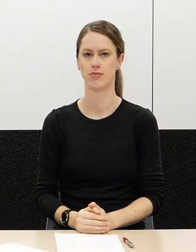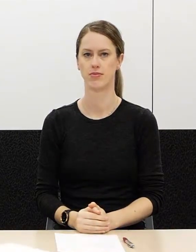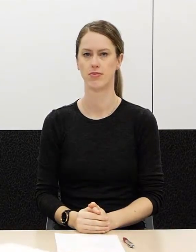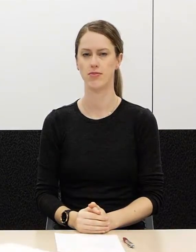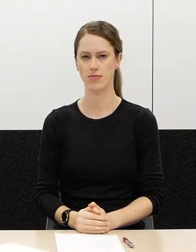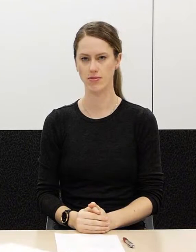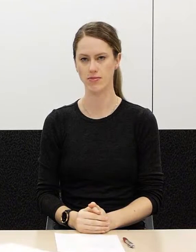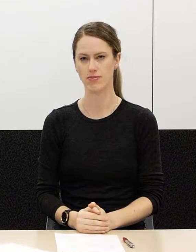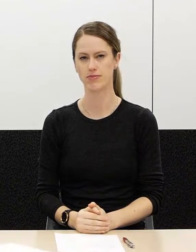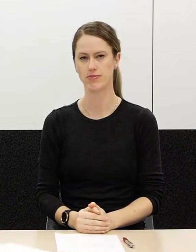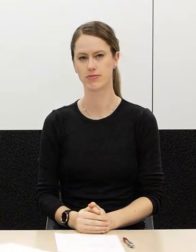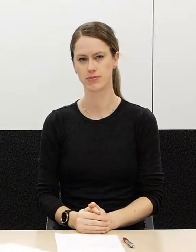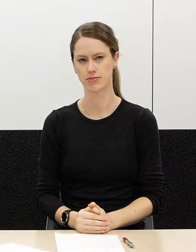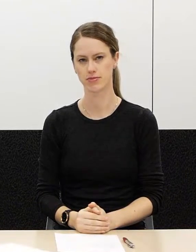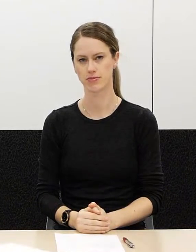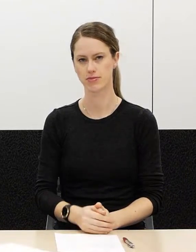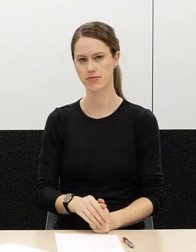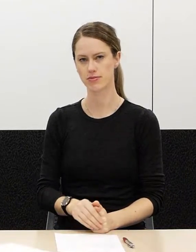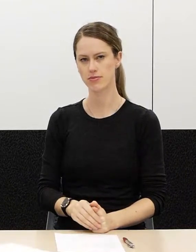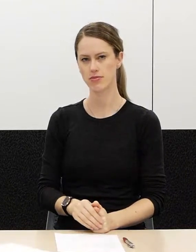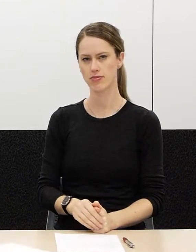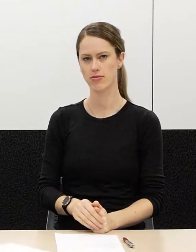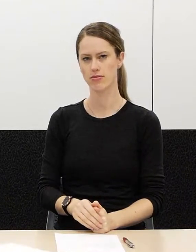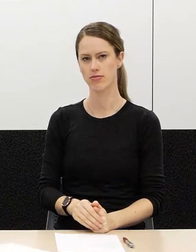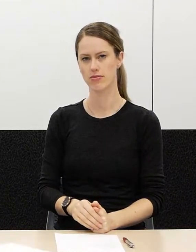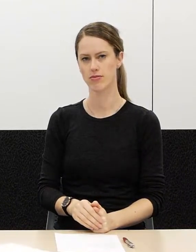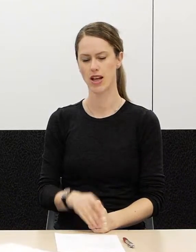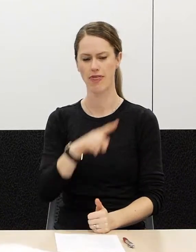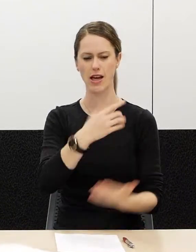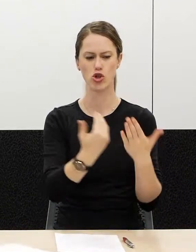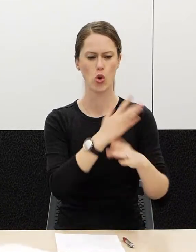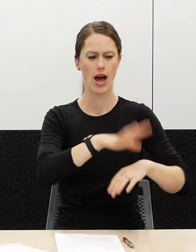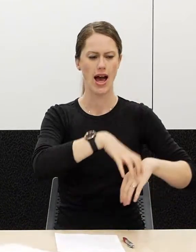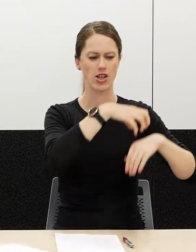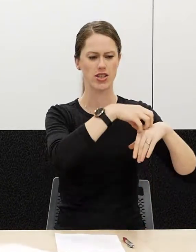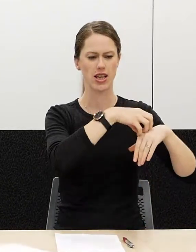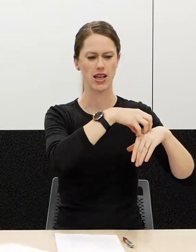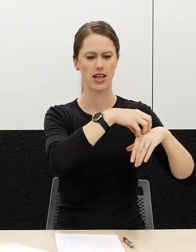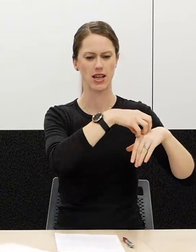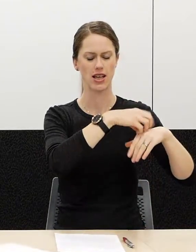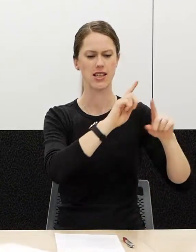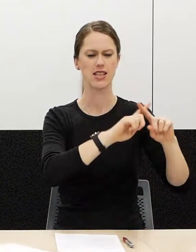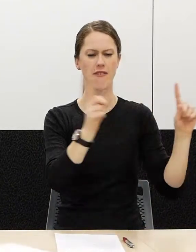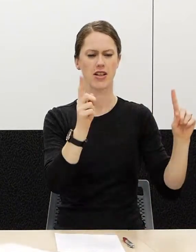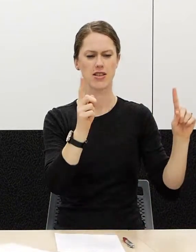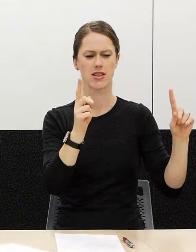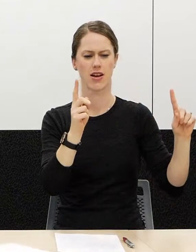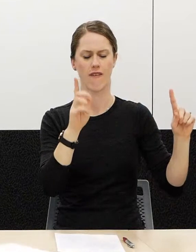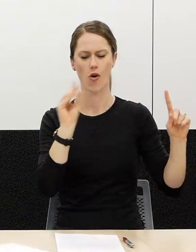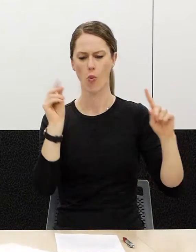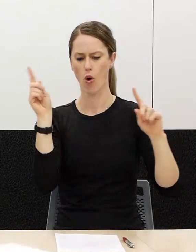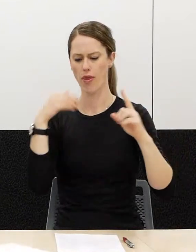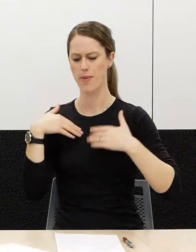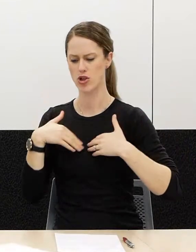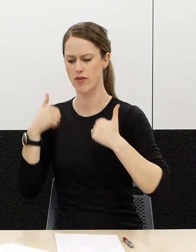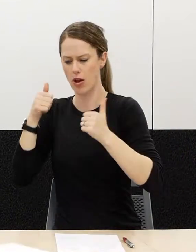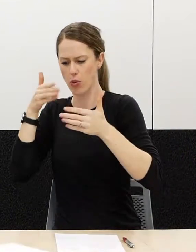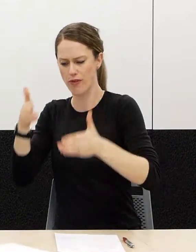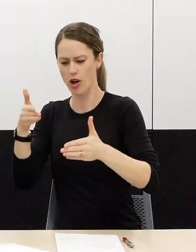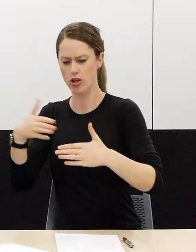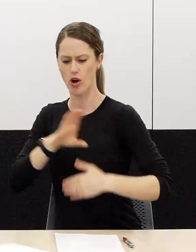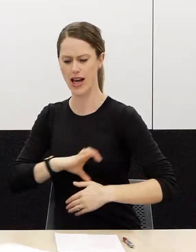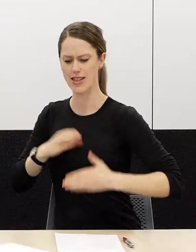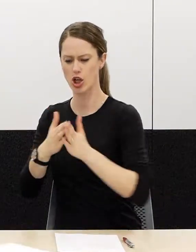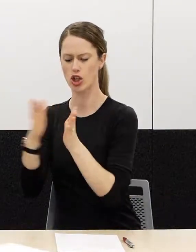So, next question. Does the agency go beyond a Ministry of Health purview to other parts that would be on a continuum? And again, that's a really